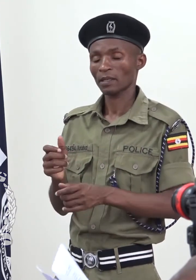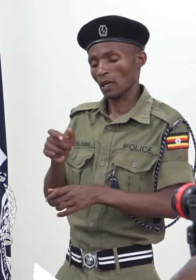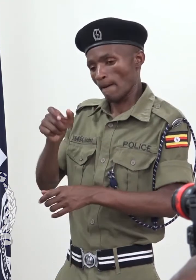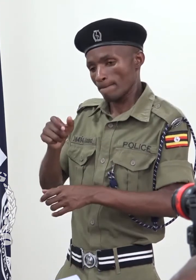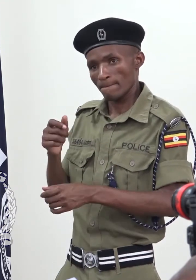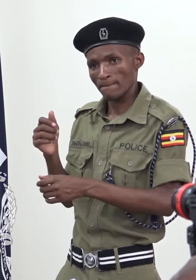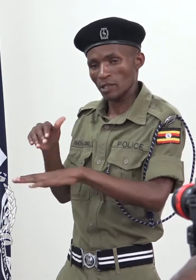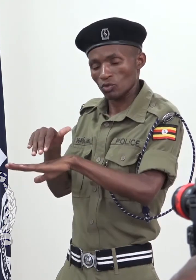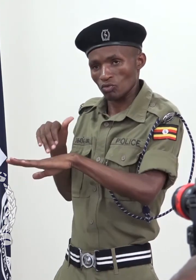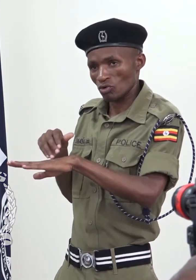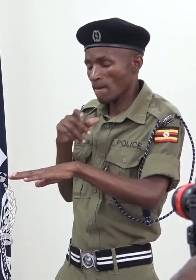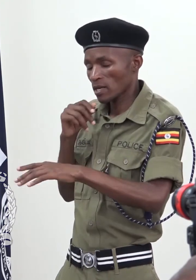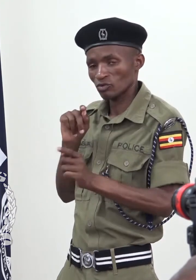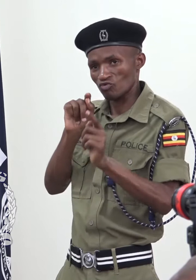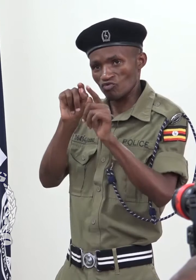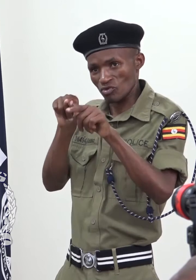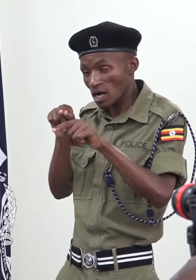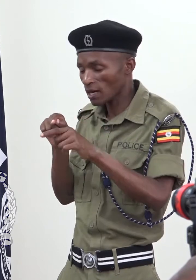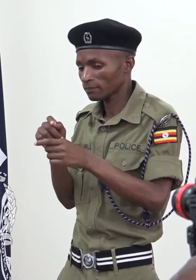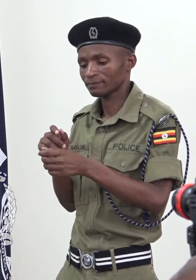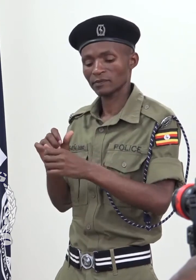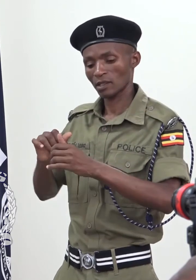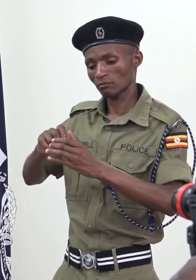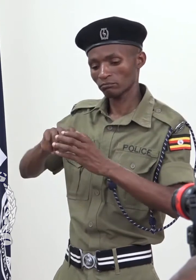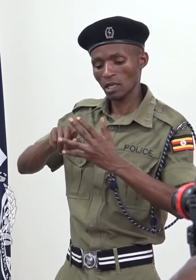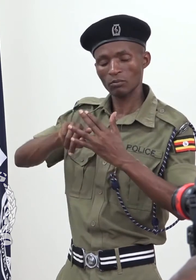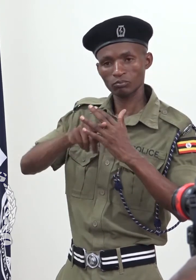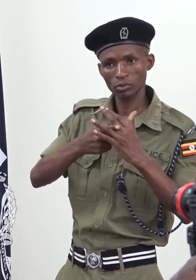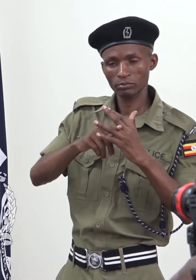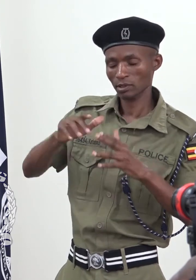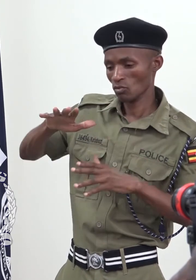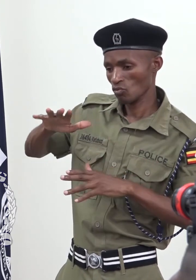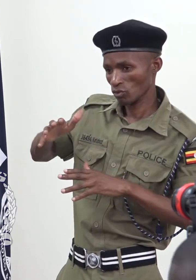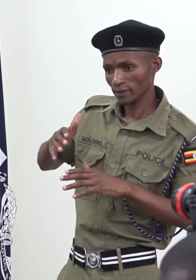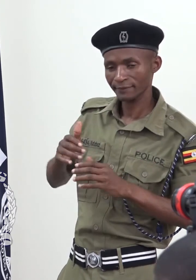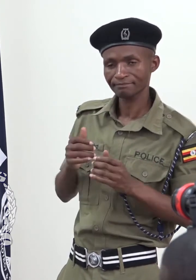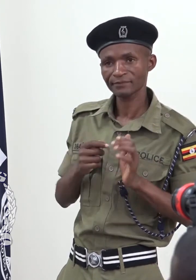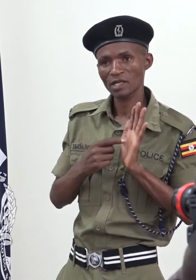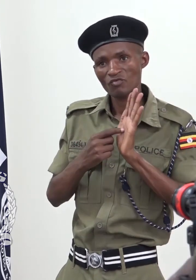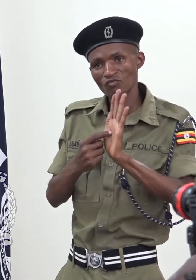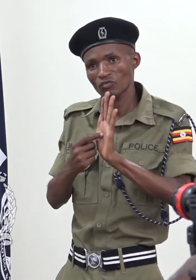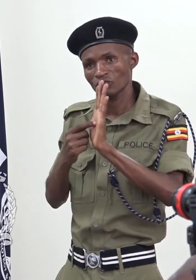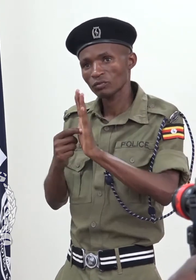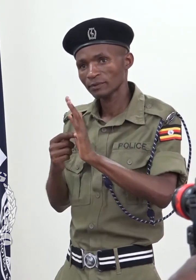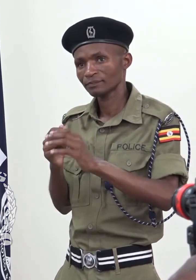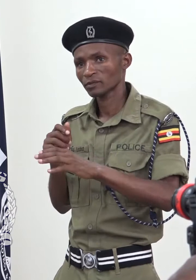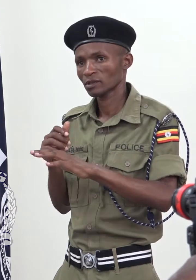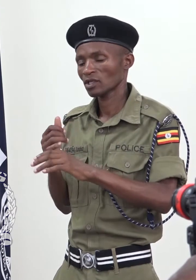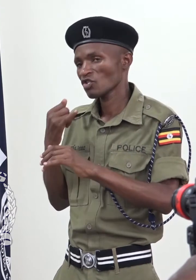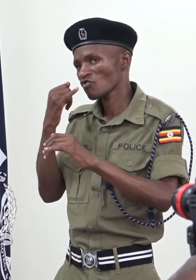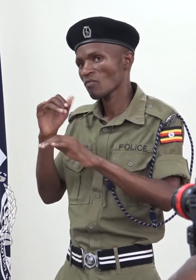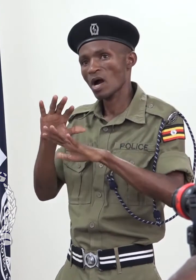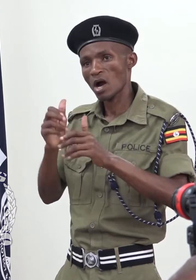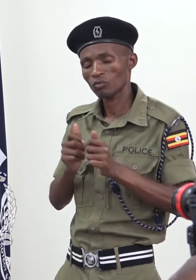people who were unknown to him. They gave him direction from Lunguja, where